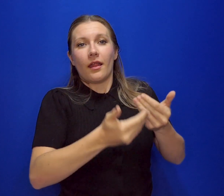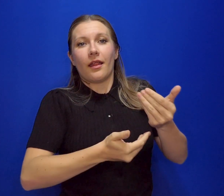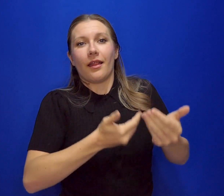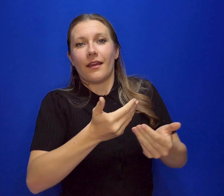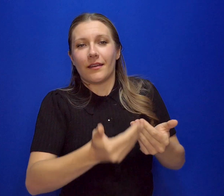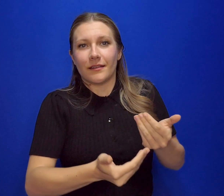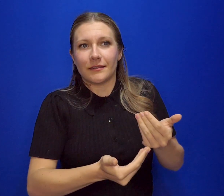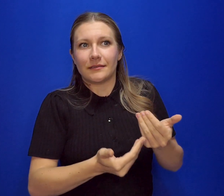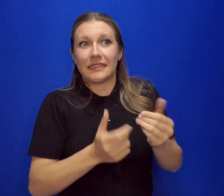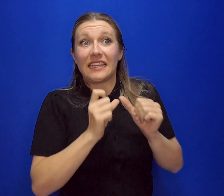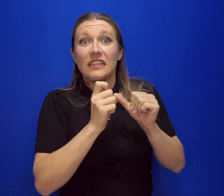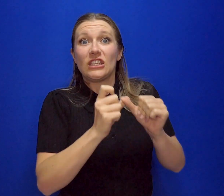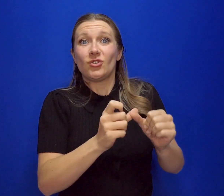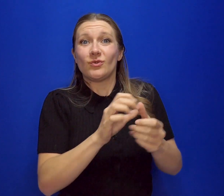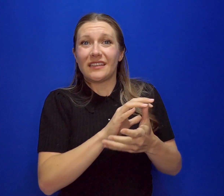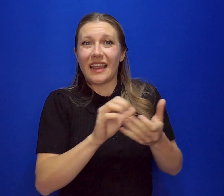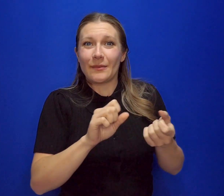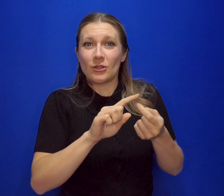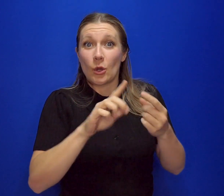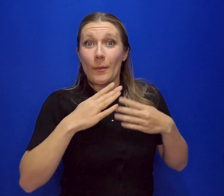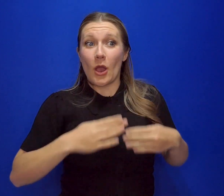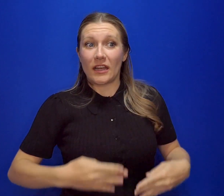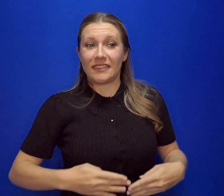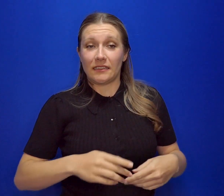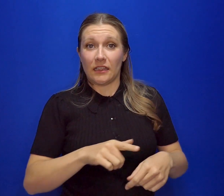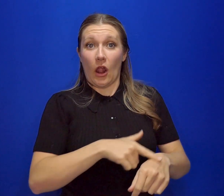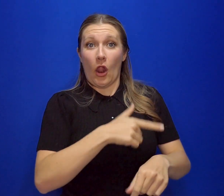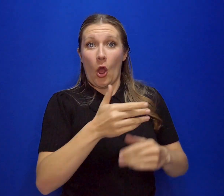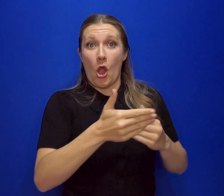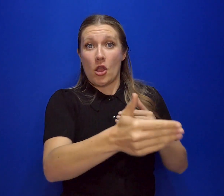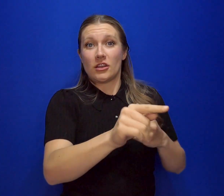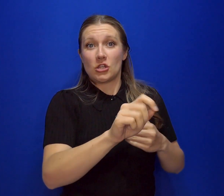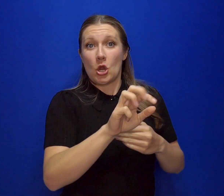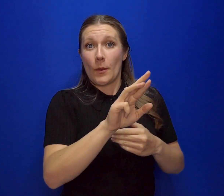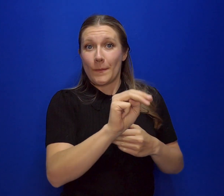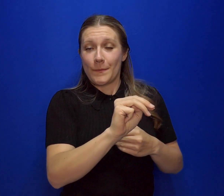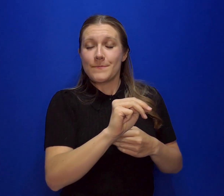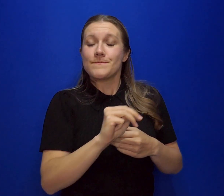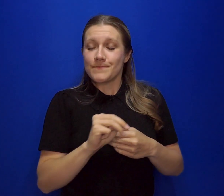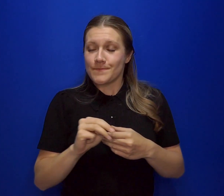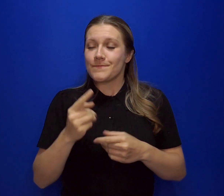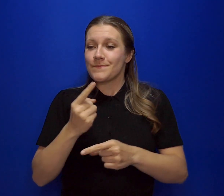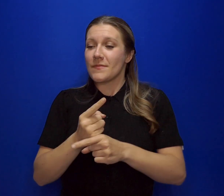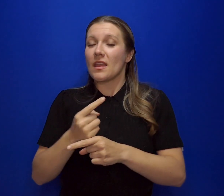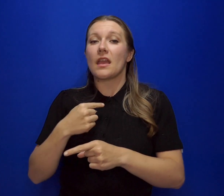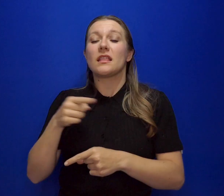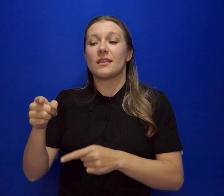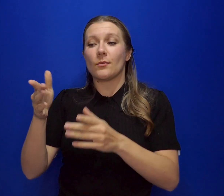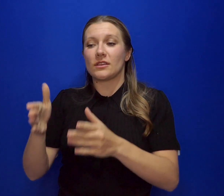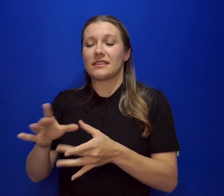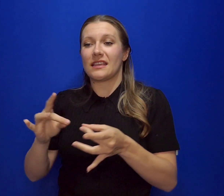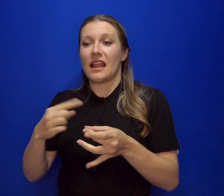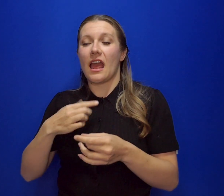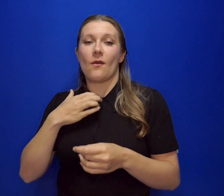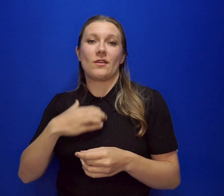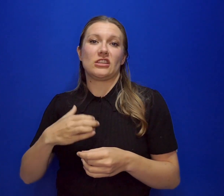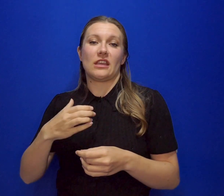into continued damage. Yeah, right. Long term. This next person says, I wish I would have known that every time the blood sugar shot up, I didn't have to check for